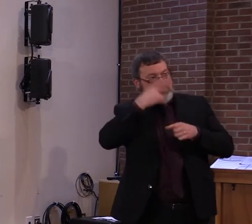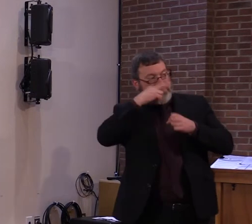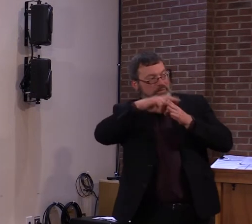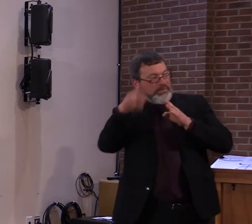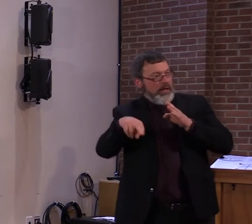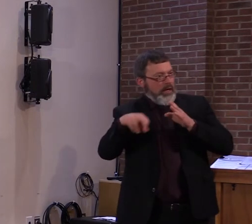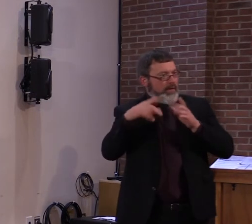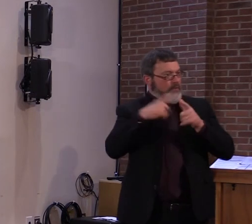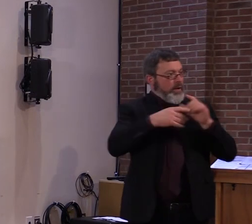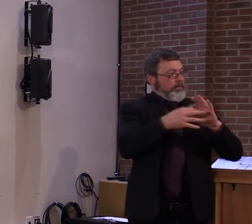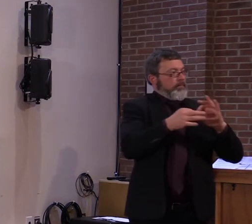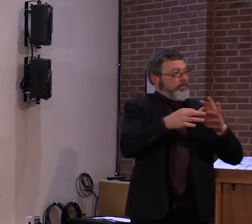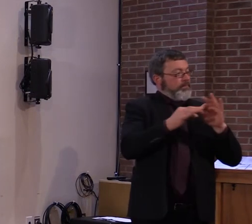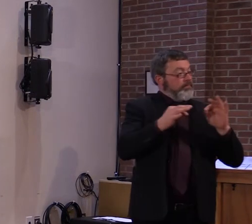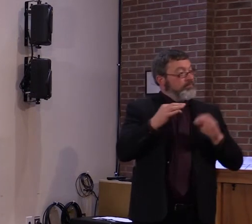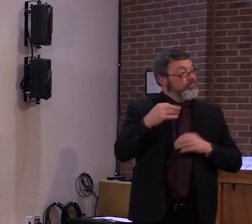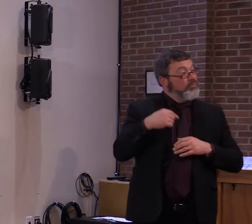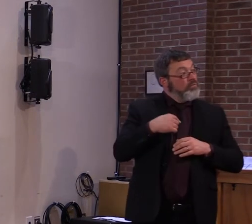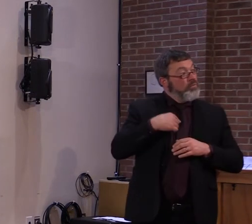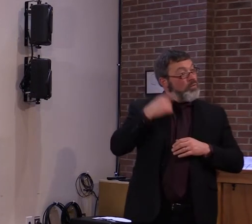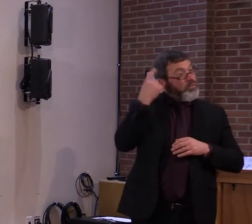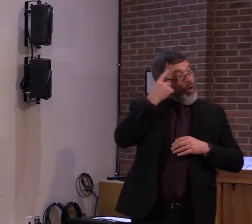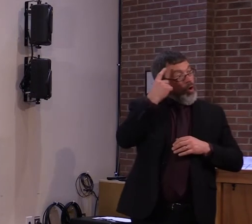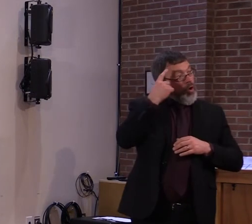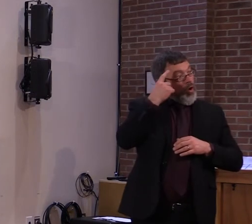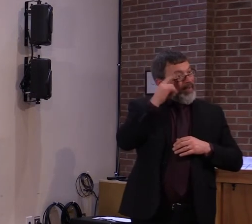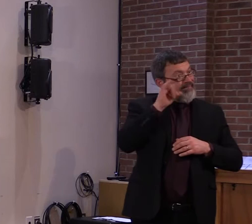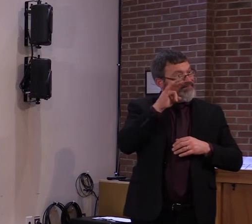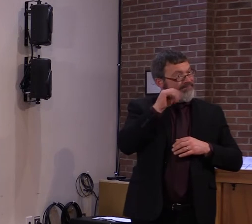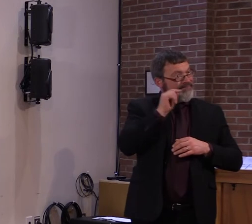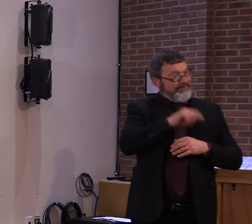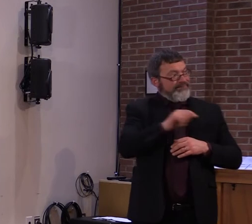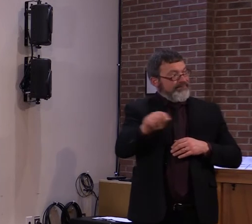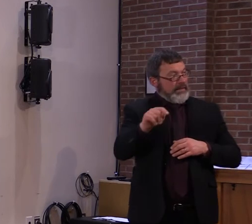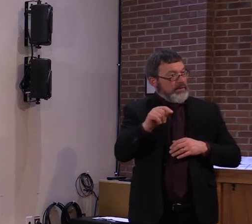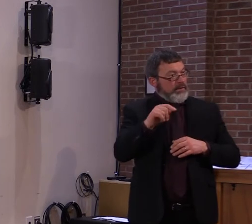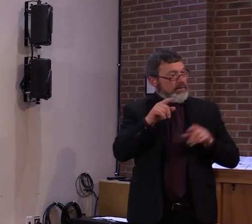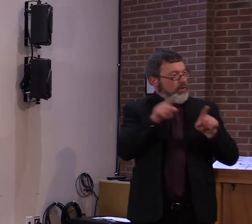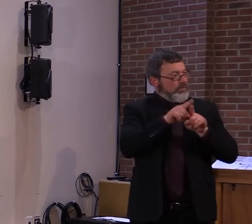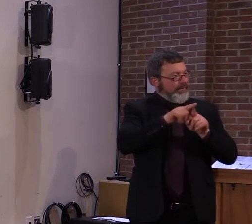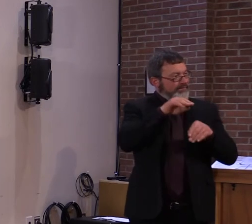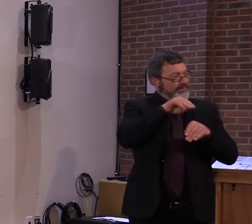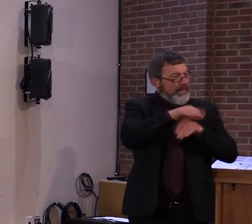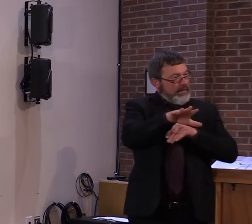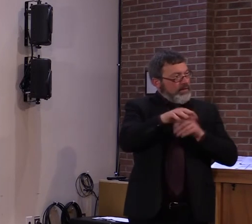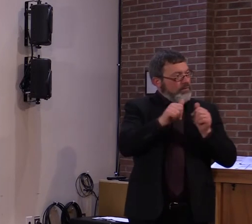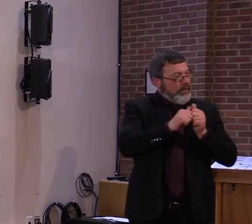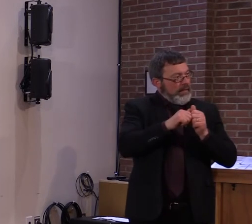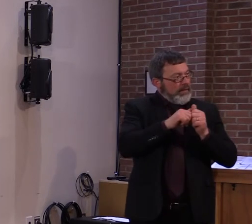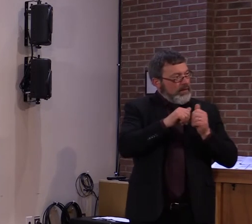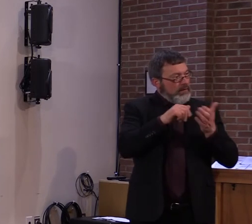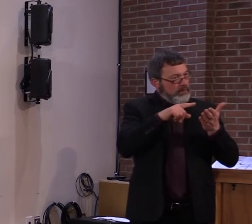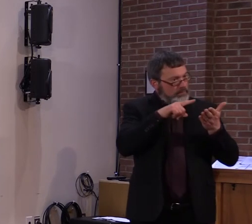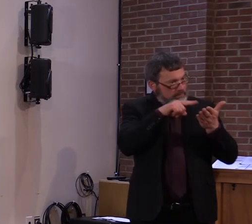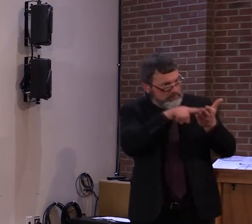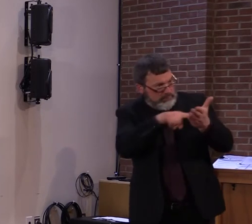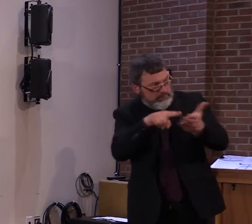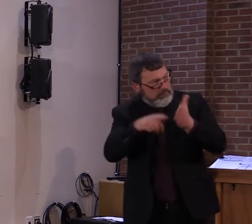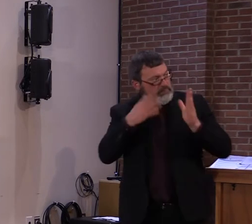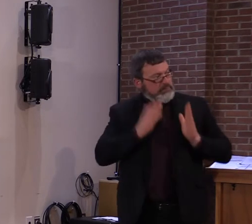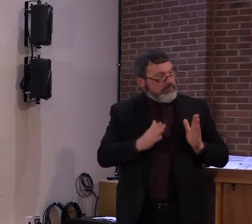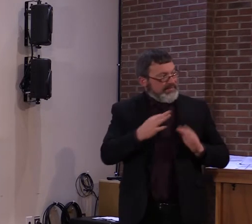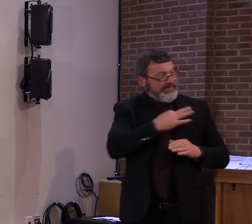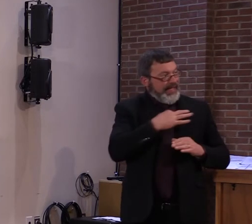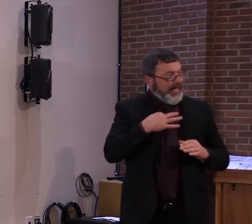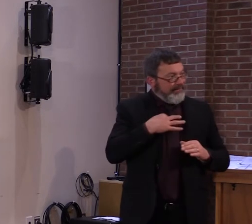contact tracing staff to deal with the high number of cases we've been seeing this week, and we'll probably continue to see some high